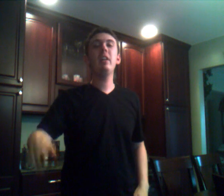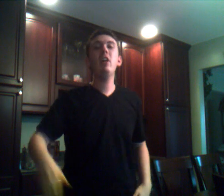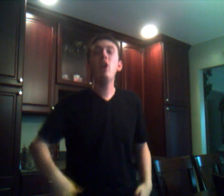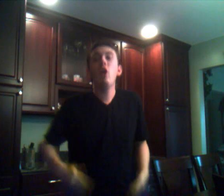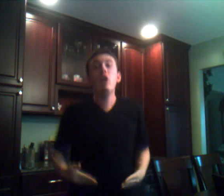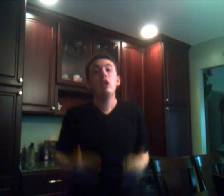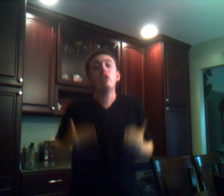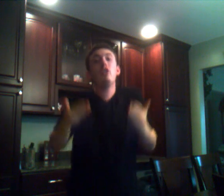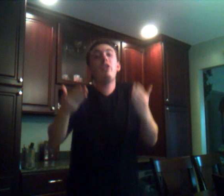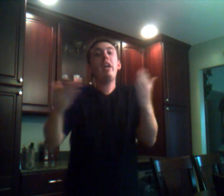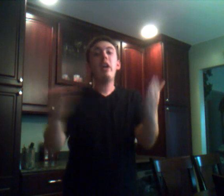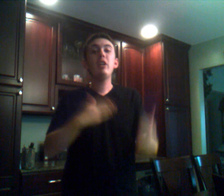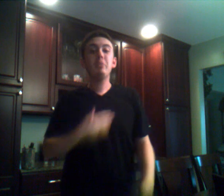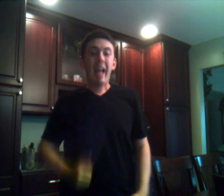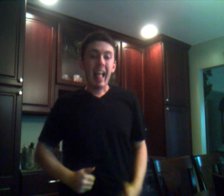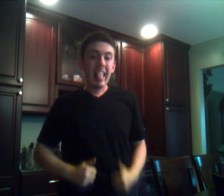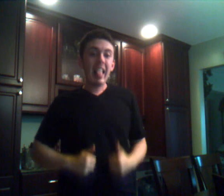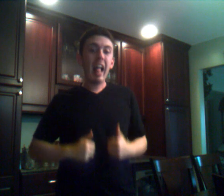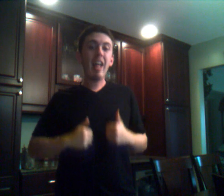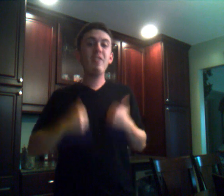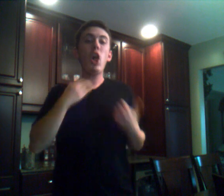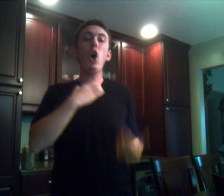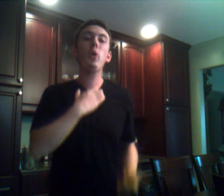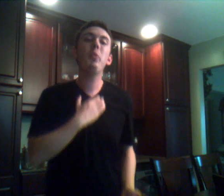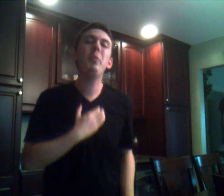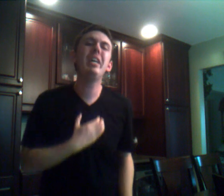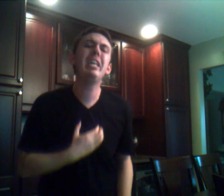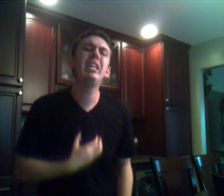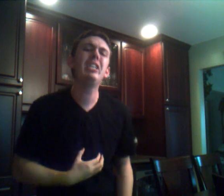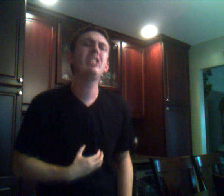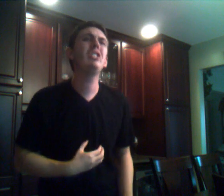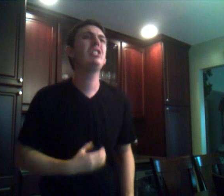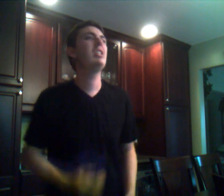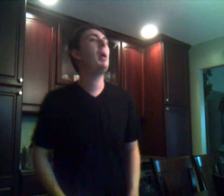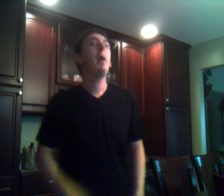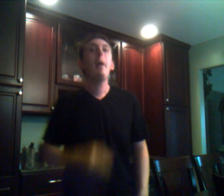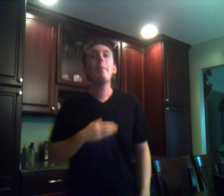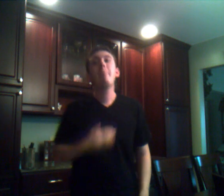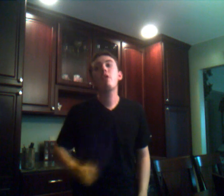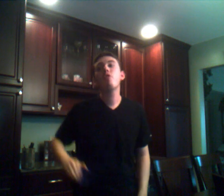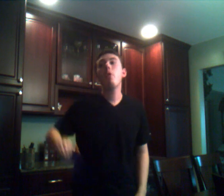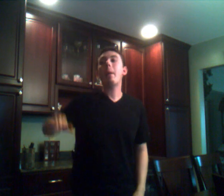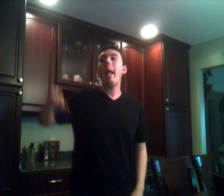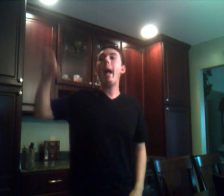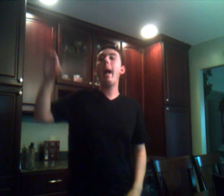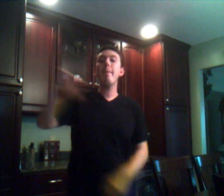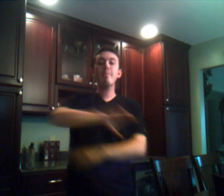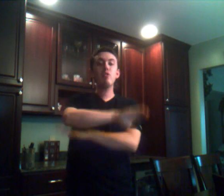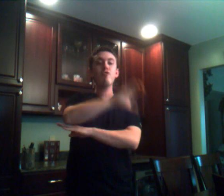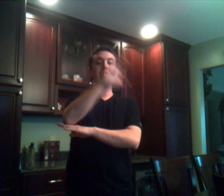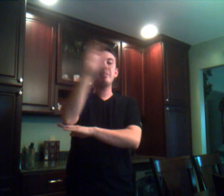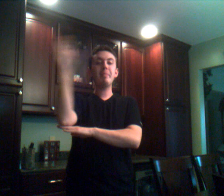So here's my lifelong wish My corner Christmas